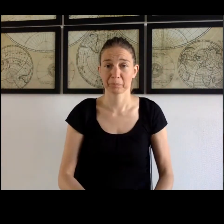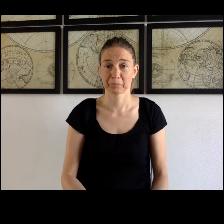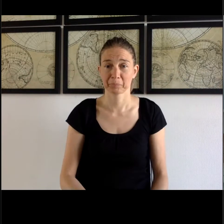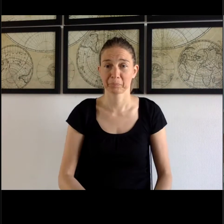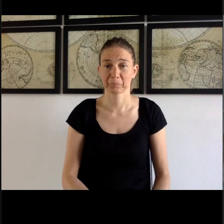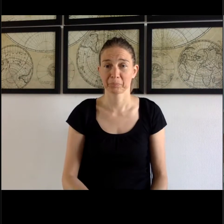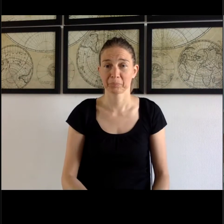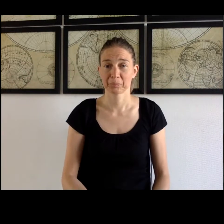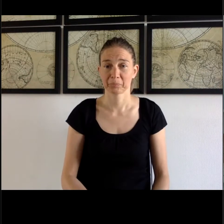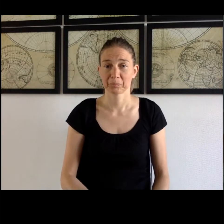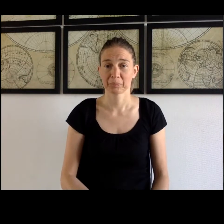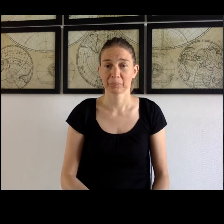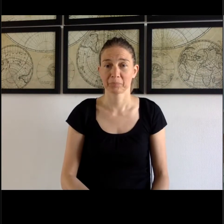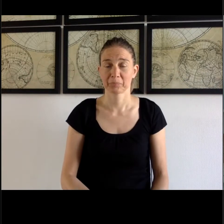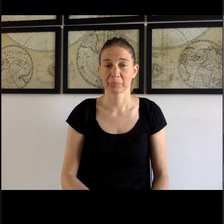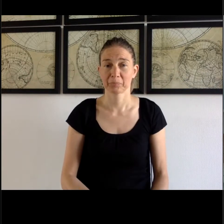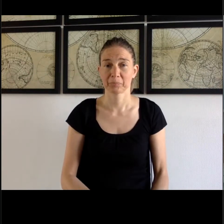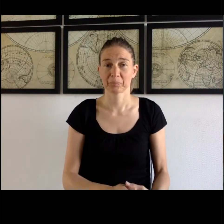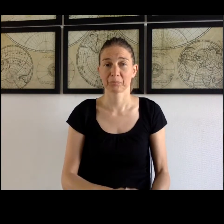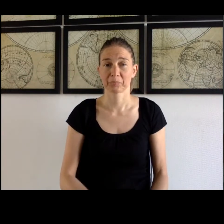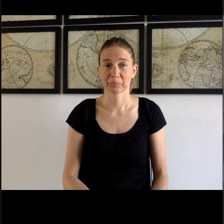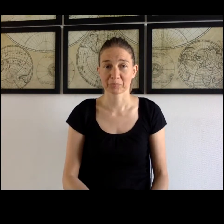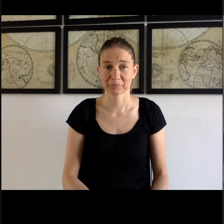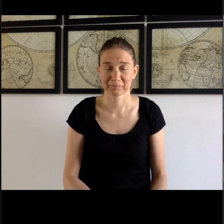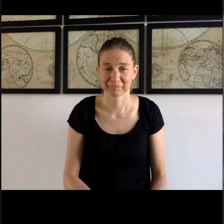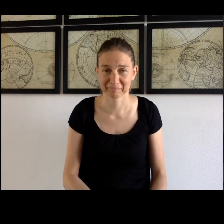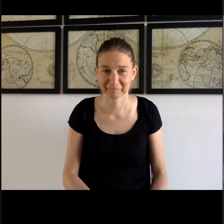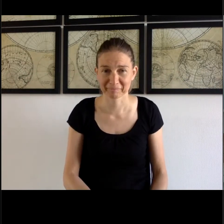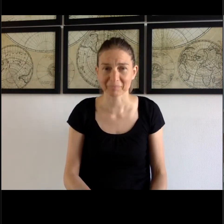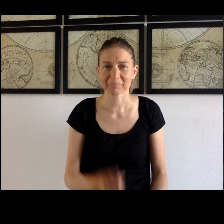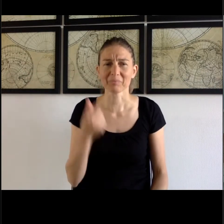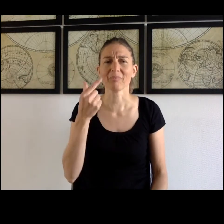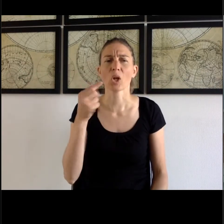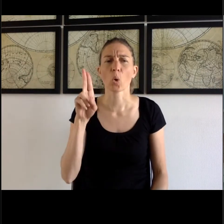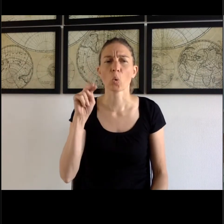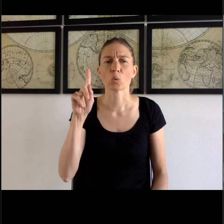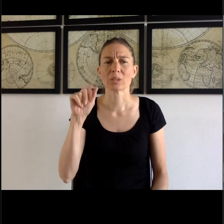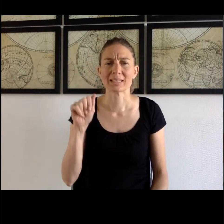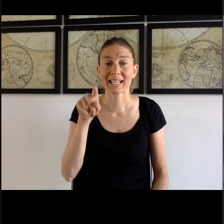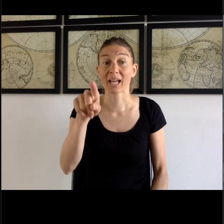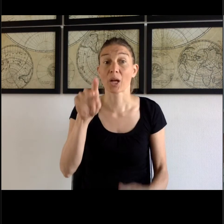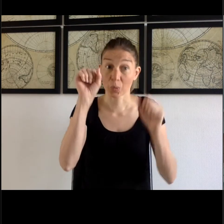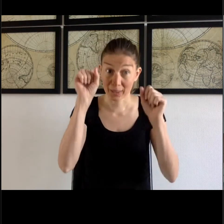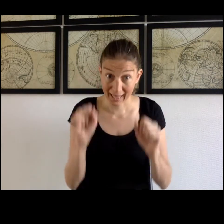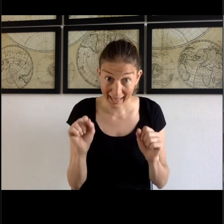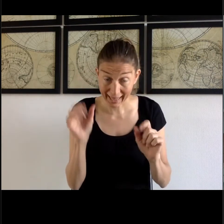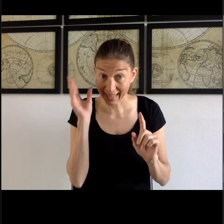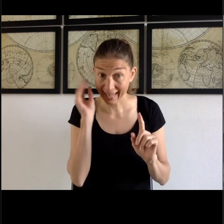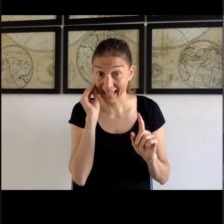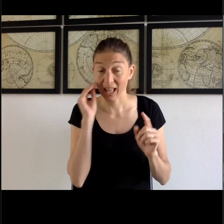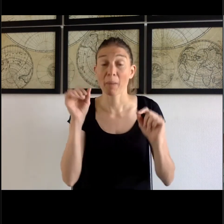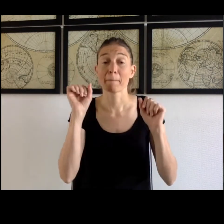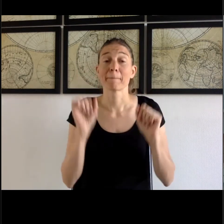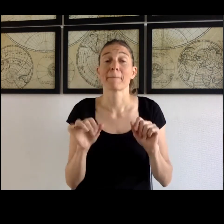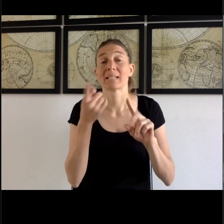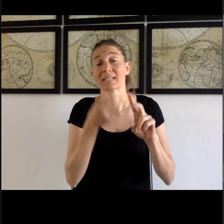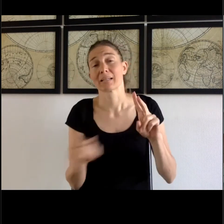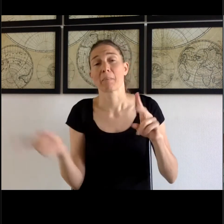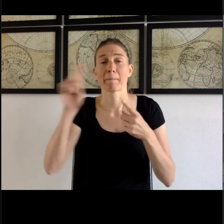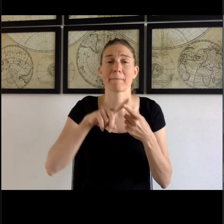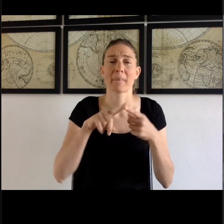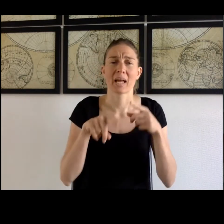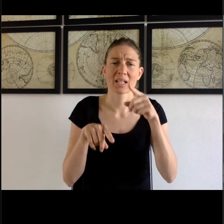In this case, what we might do, Gunther, if you can hear us, is we will come back to you at the end, and